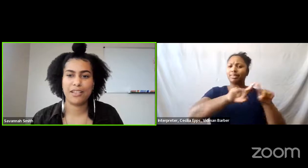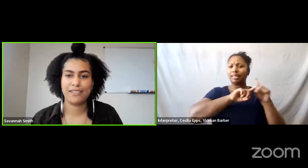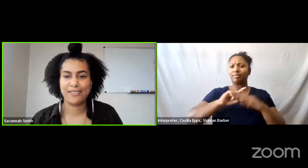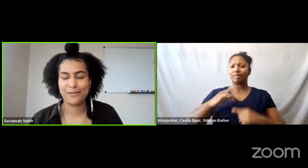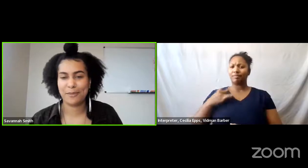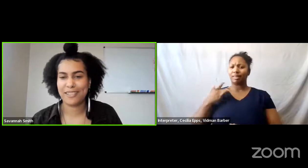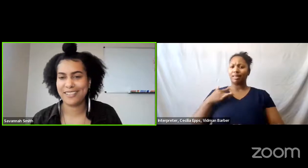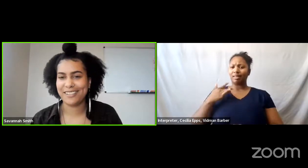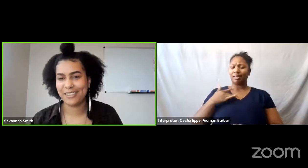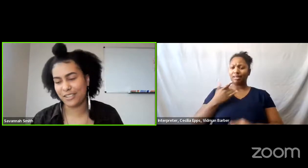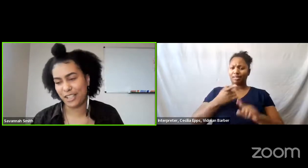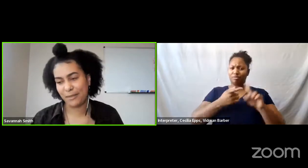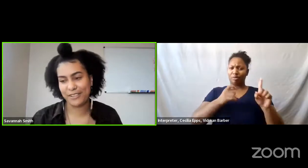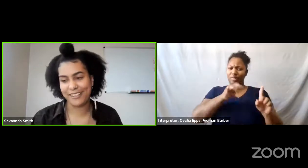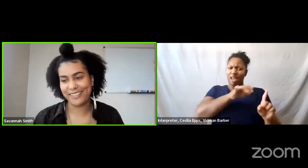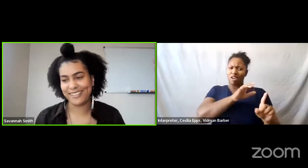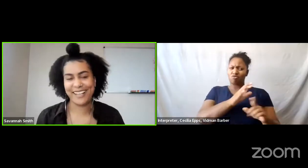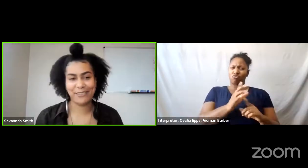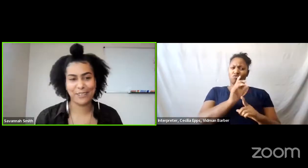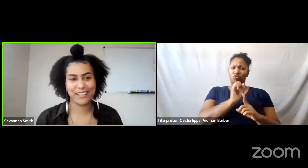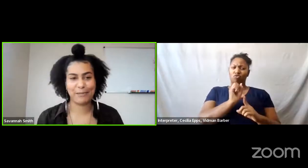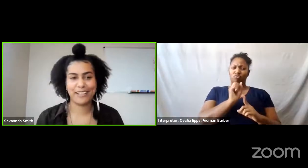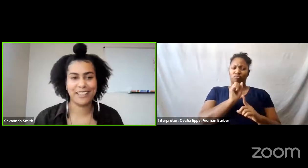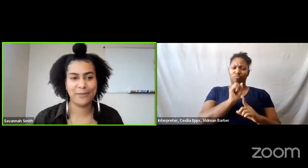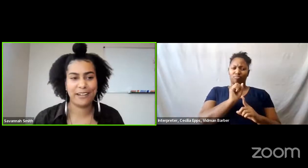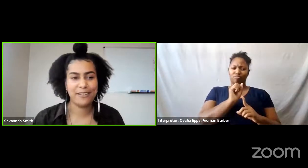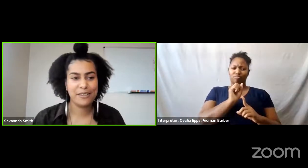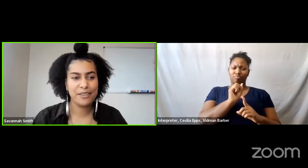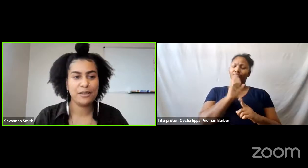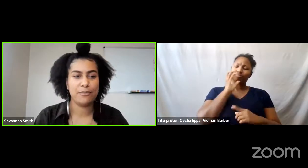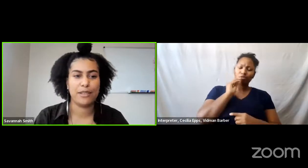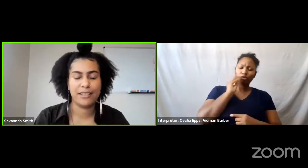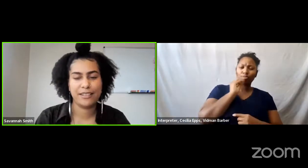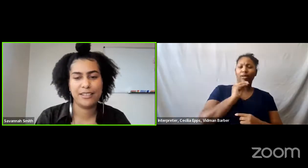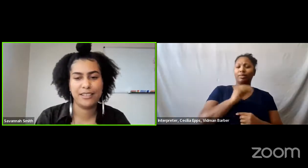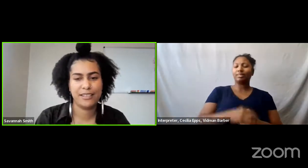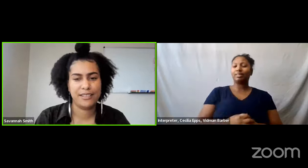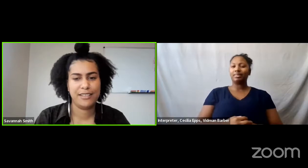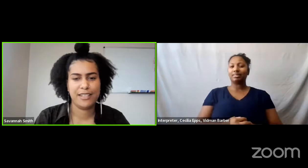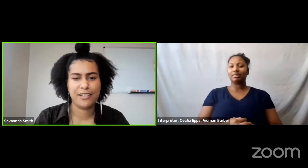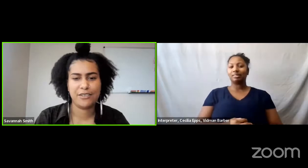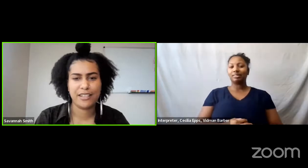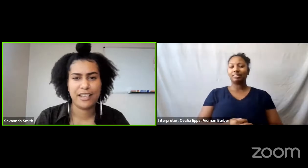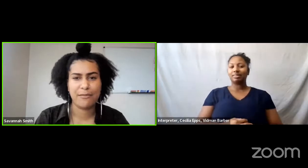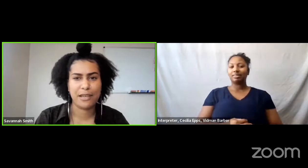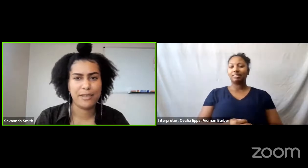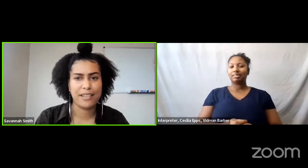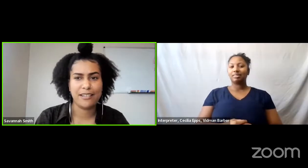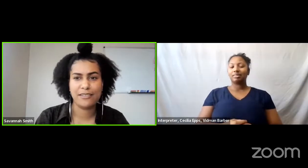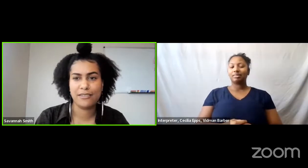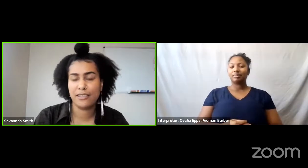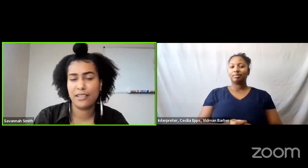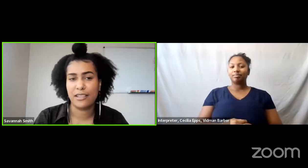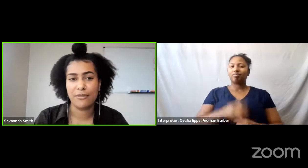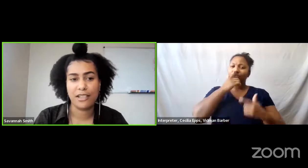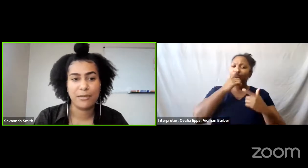it's interesting for me to talk about now because I haven't really thought about it in a while. But interested, maybe if anybody